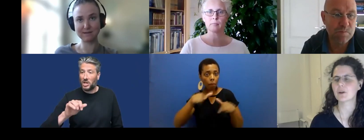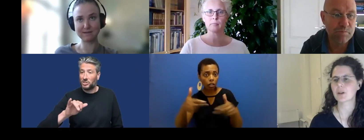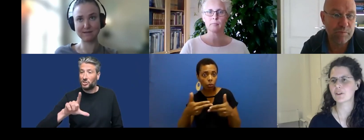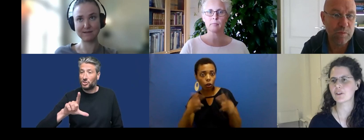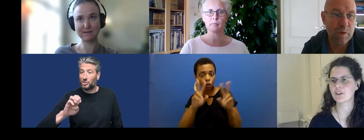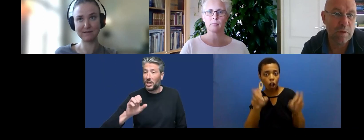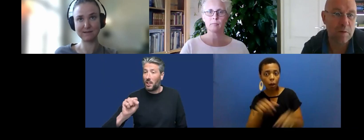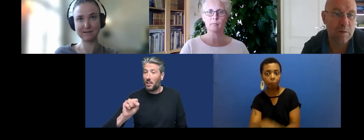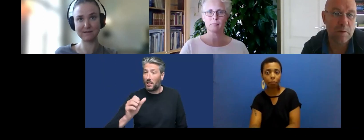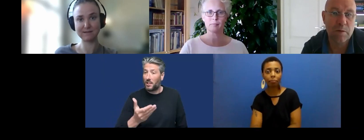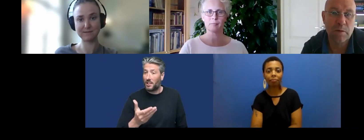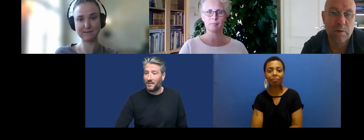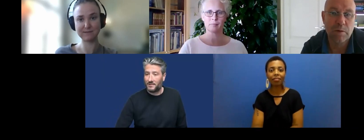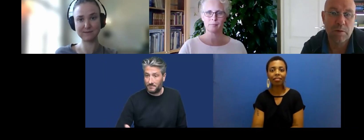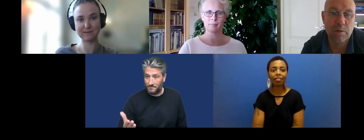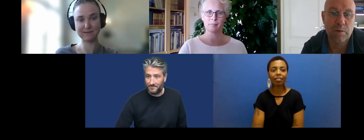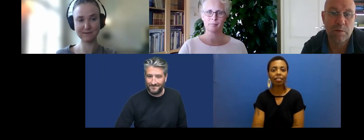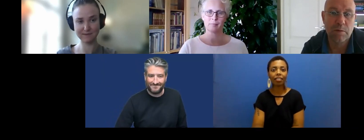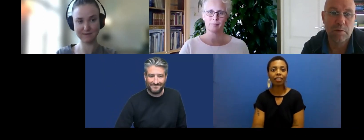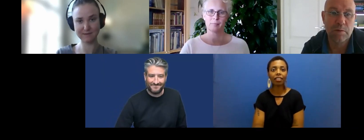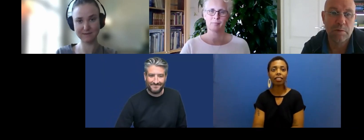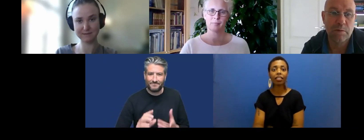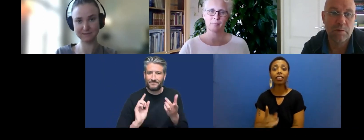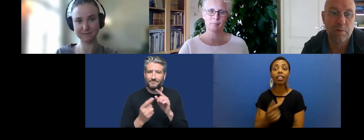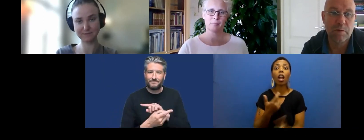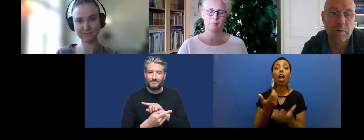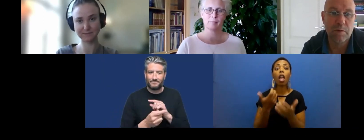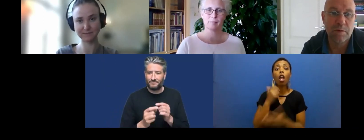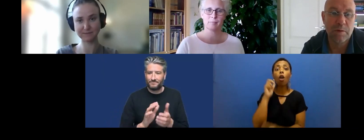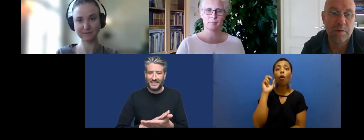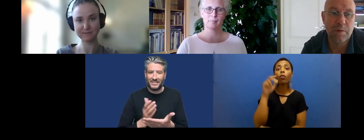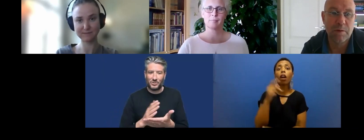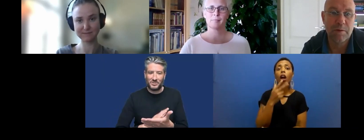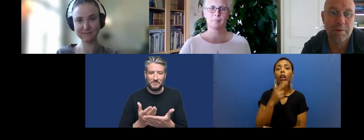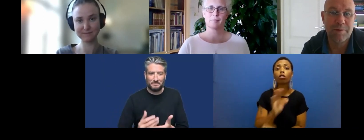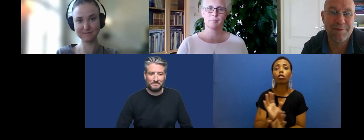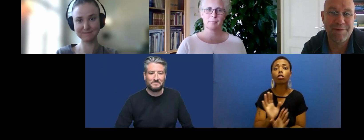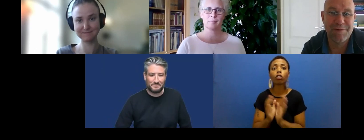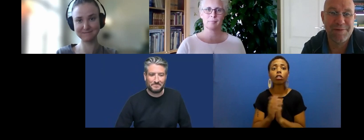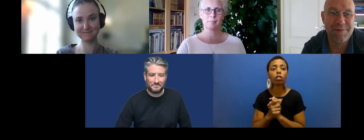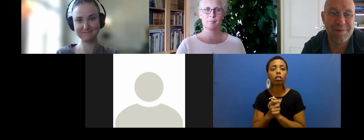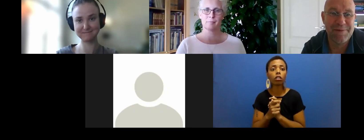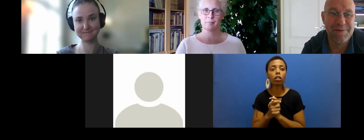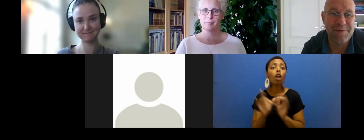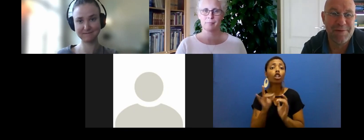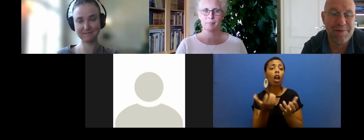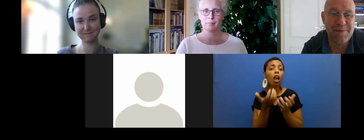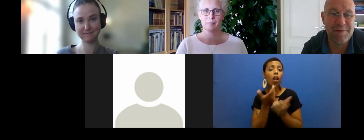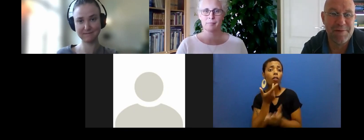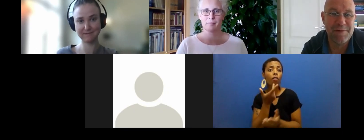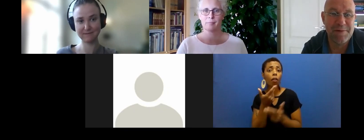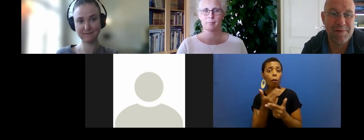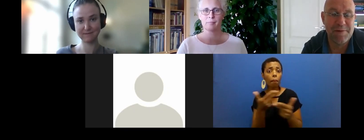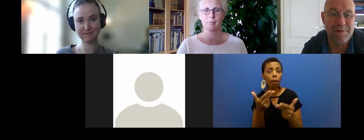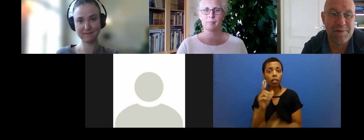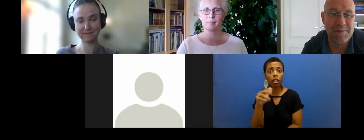Oh, no, I thought you had your hand raised, but maybe that was still from. Well, I just want to say, Danielle, that I mean,